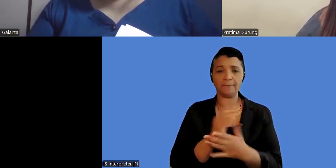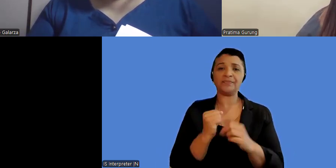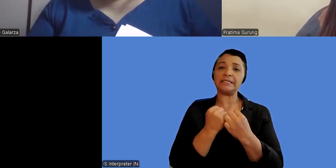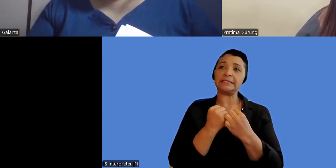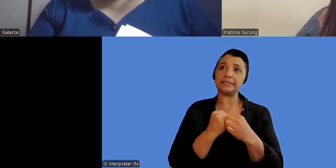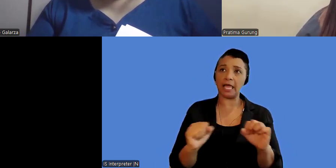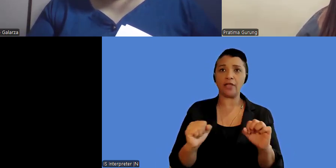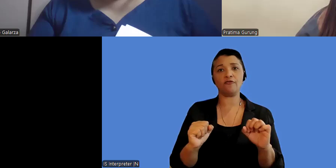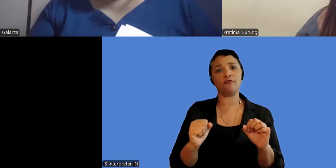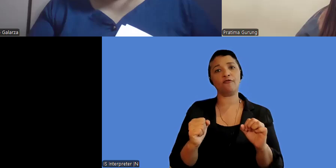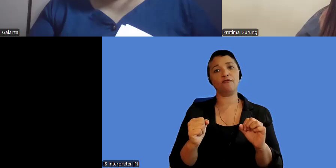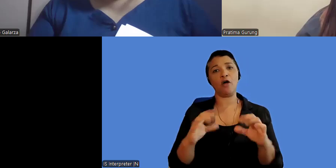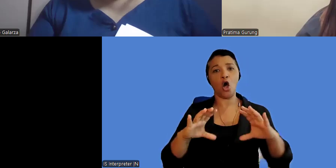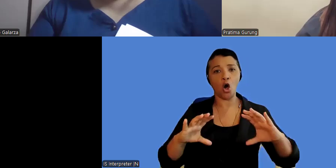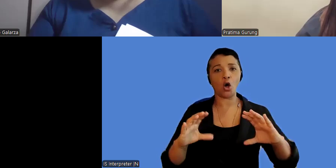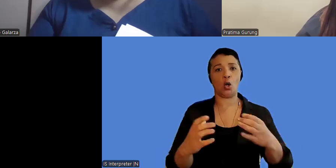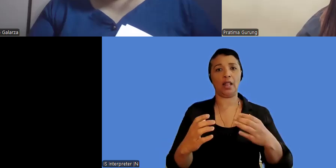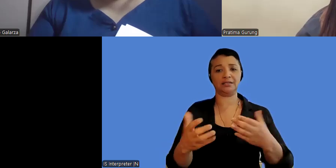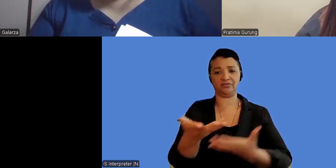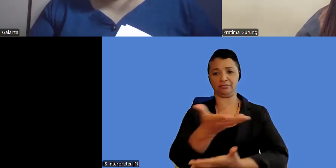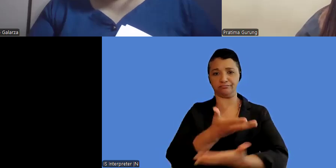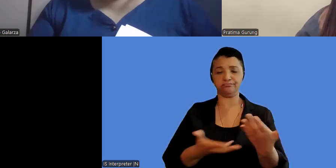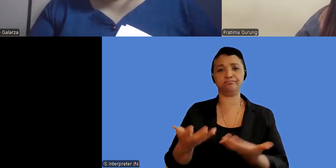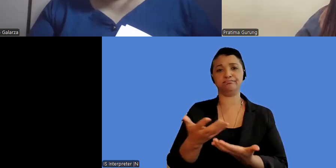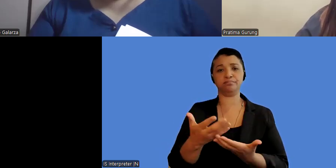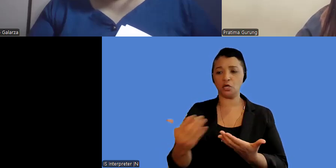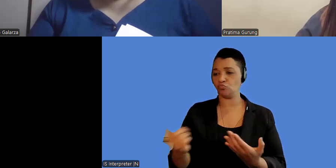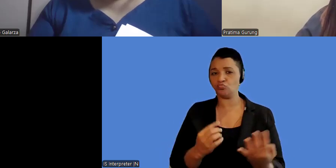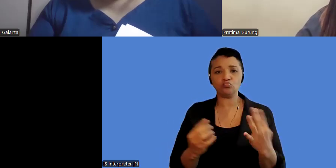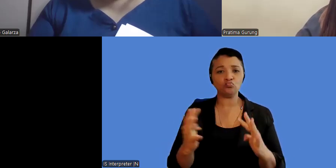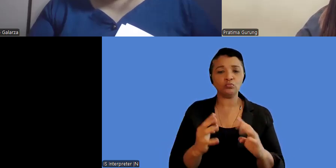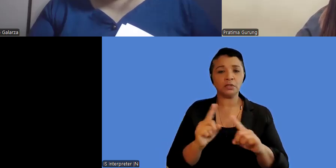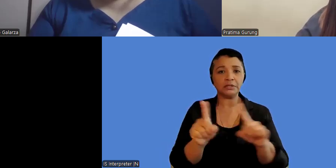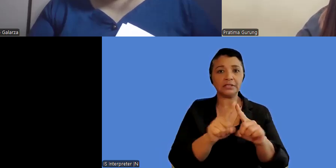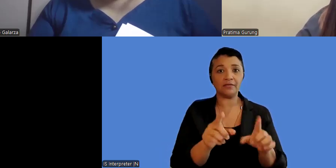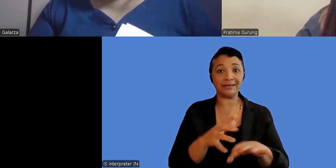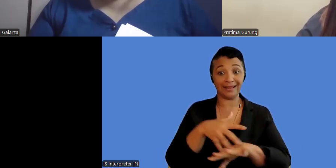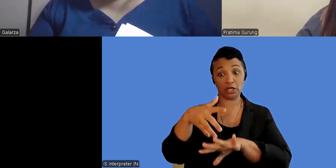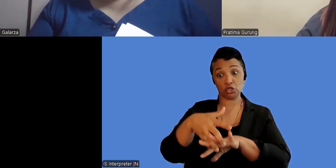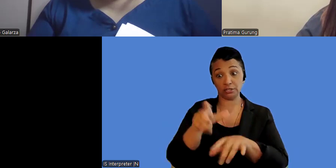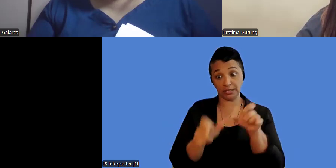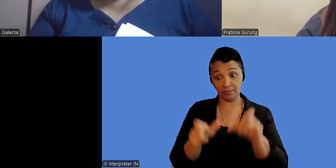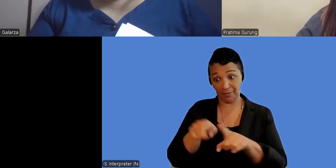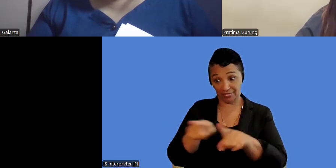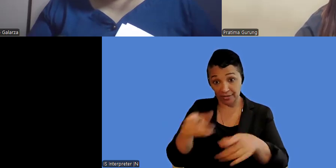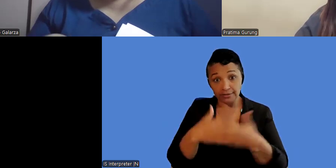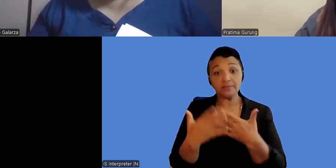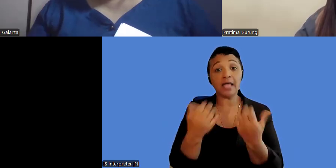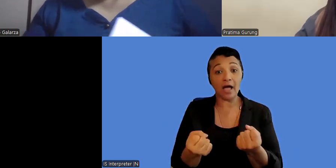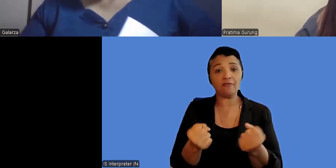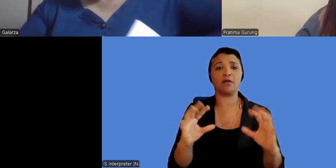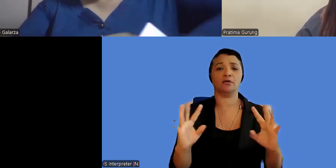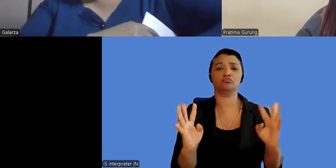a collective, and enabling space to bring the voices of indigenous people with disabilities